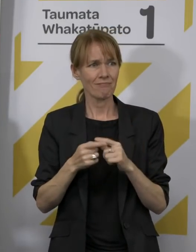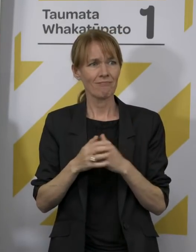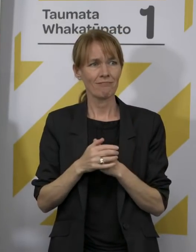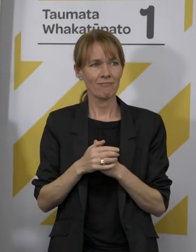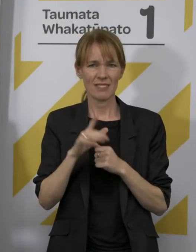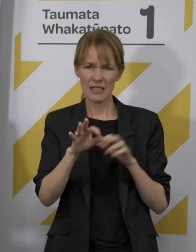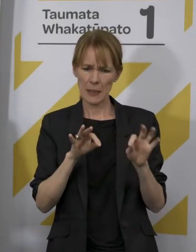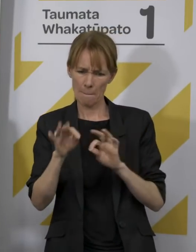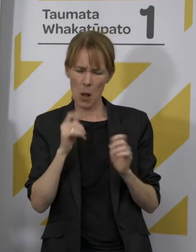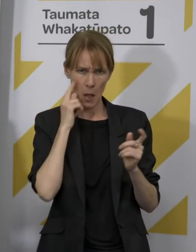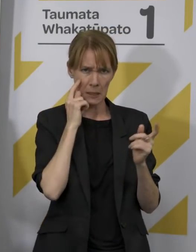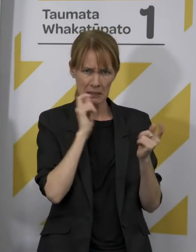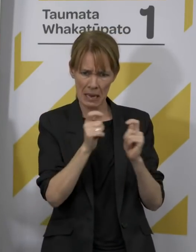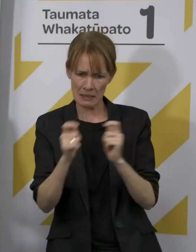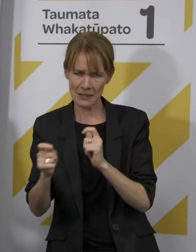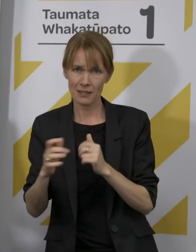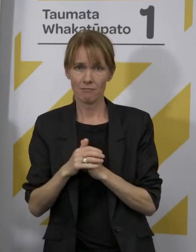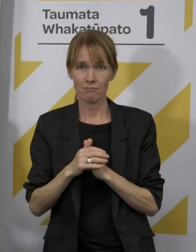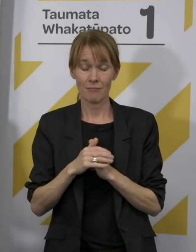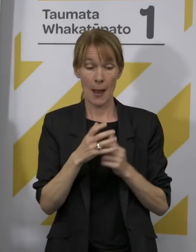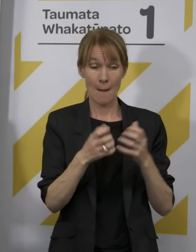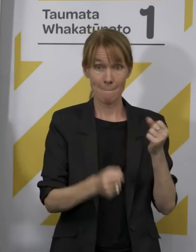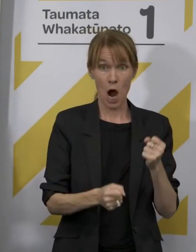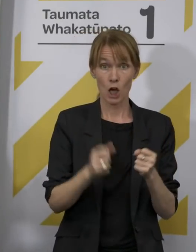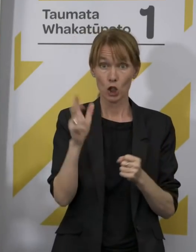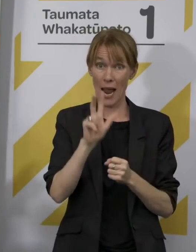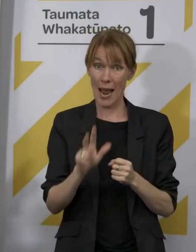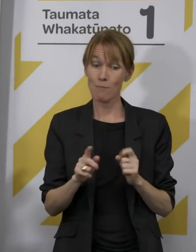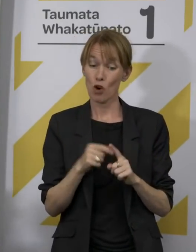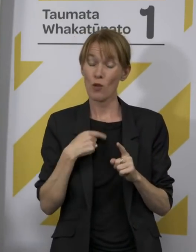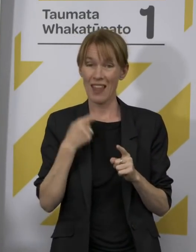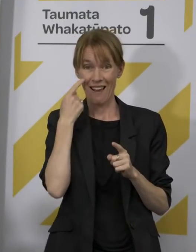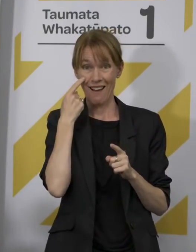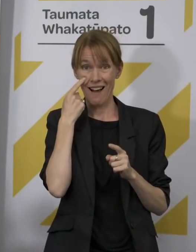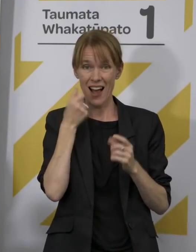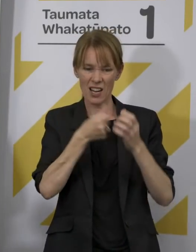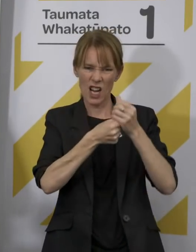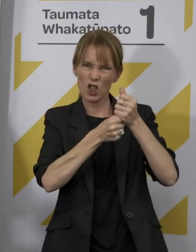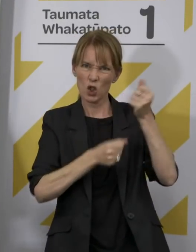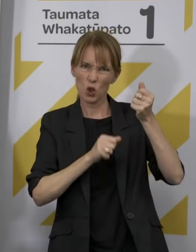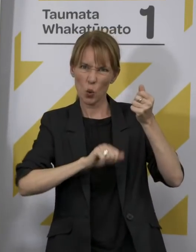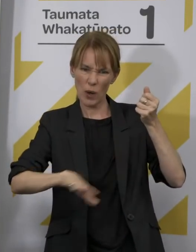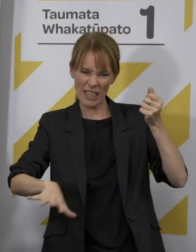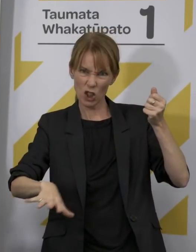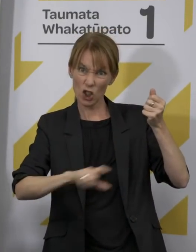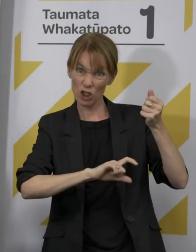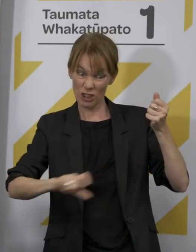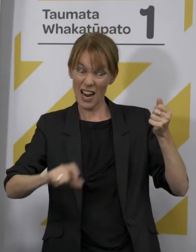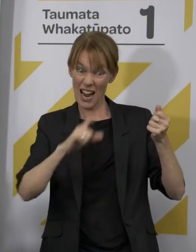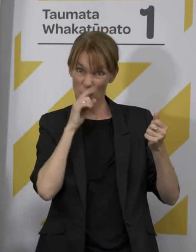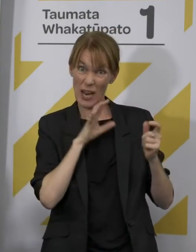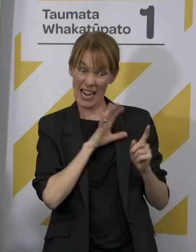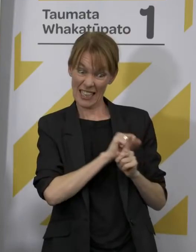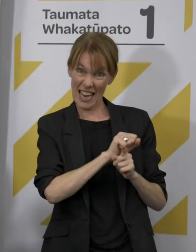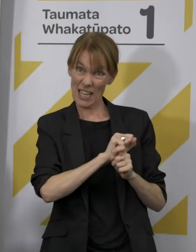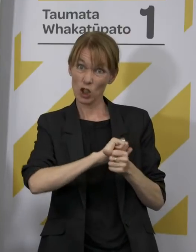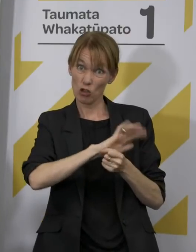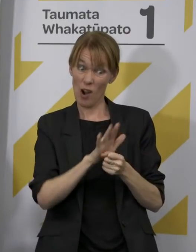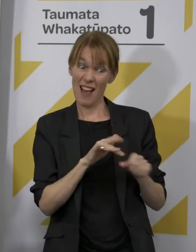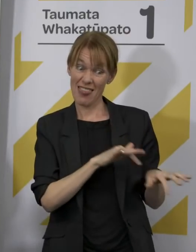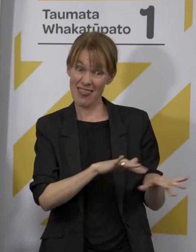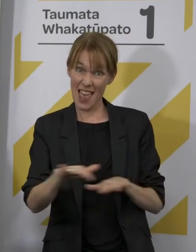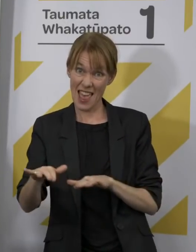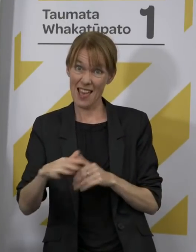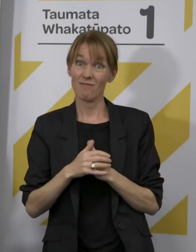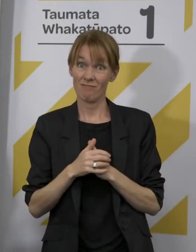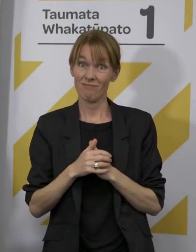and April, and have been able to detect the virus in sewage samples. So they now have the technology to be able to